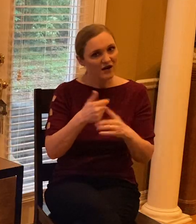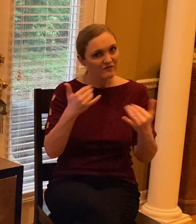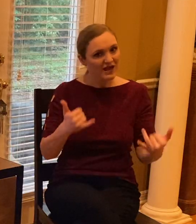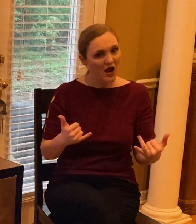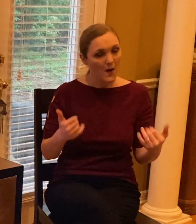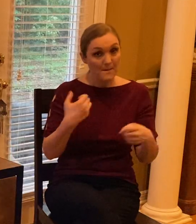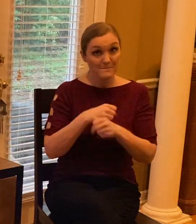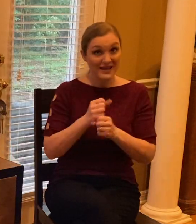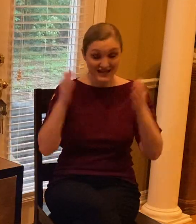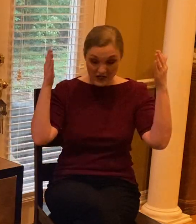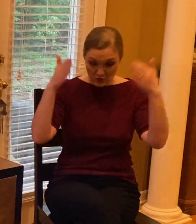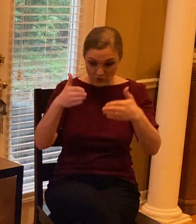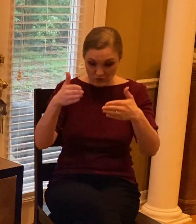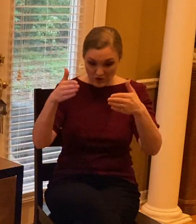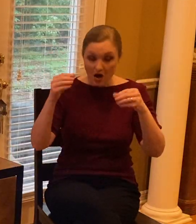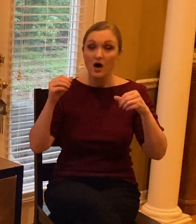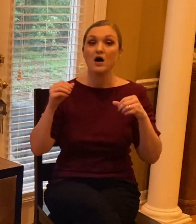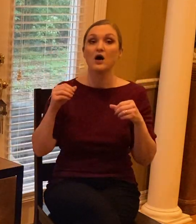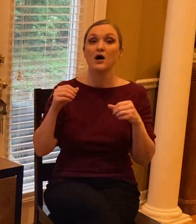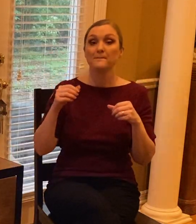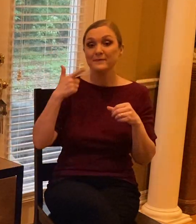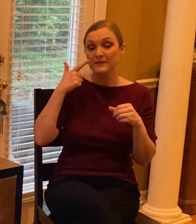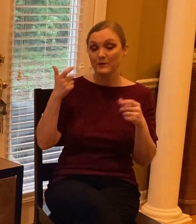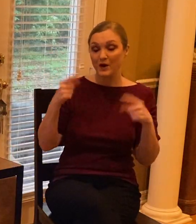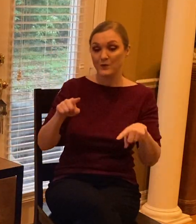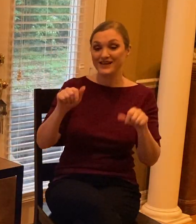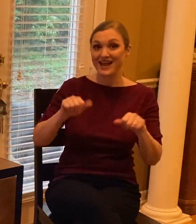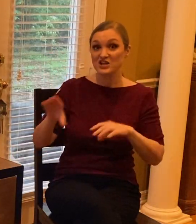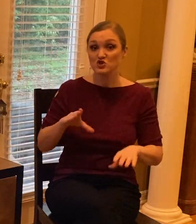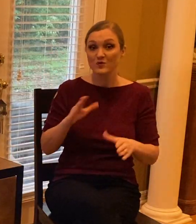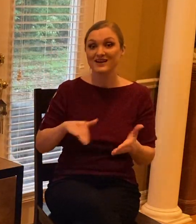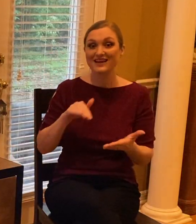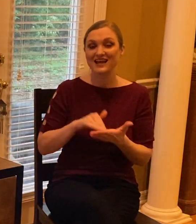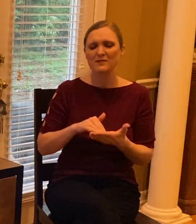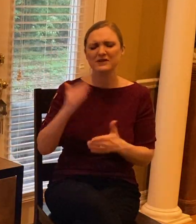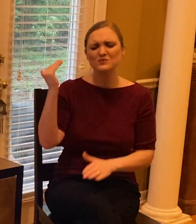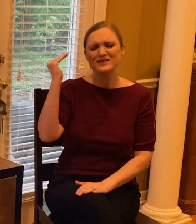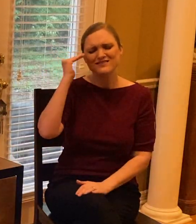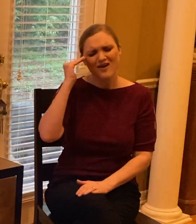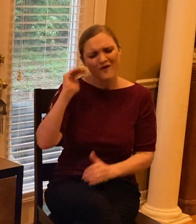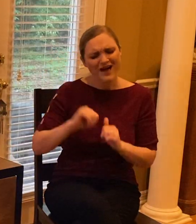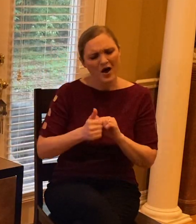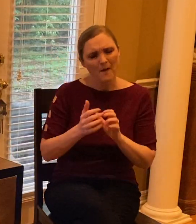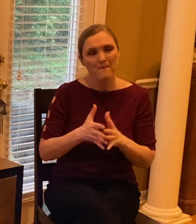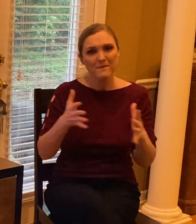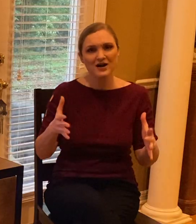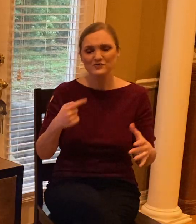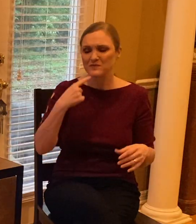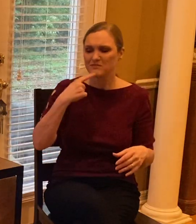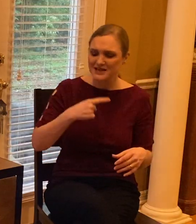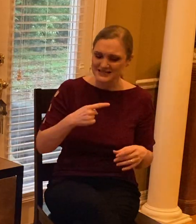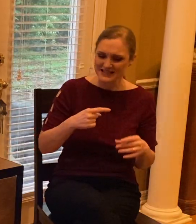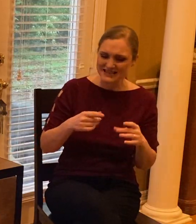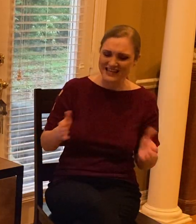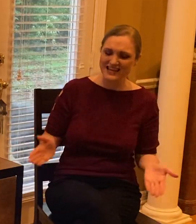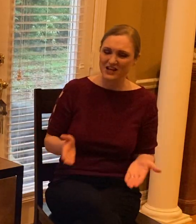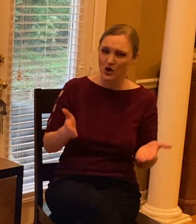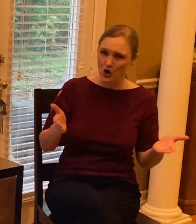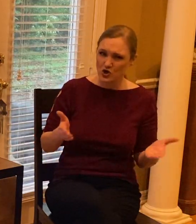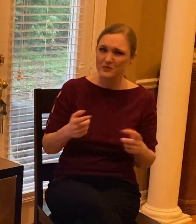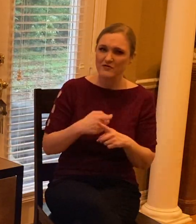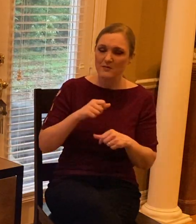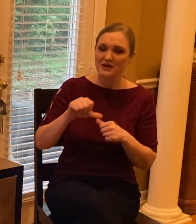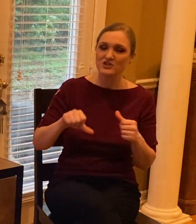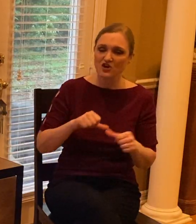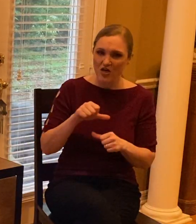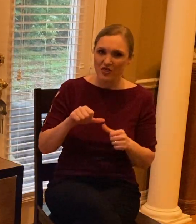that a priority when we're able to do it again, because we know how much we miss it, and we know how much we miss the encouragement that we receive from each other,